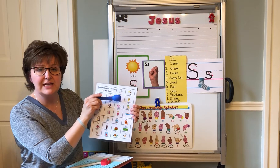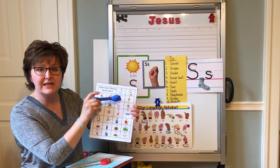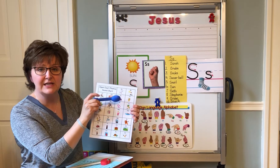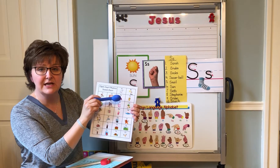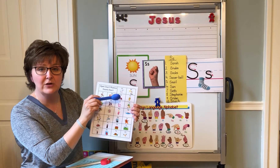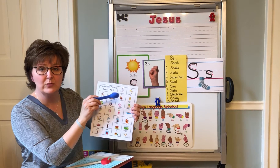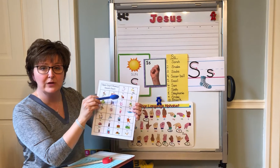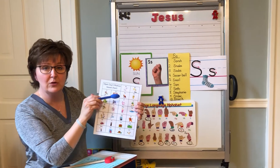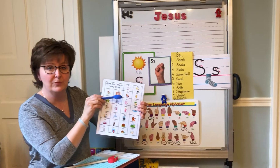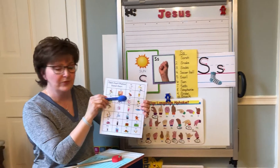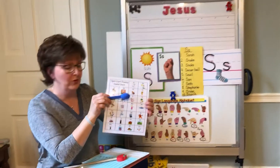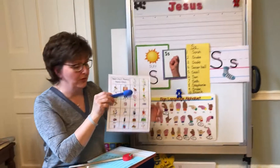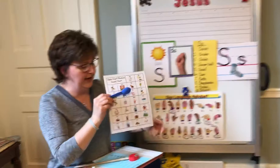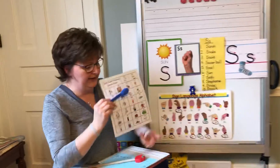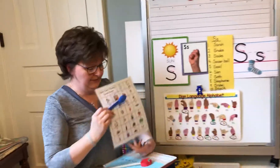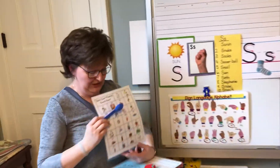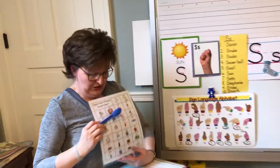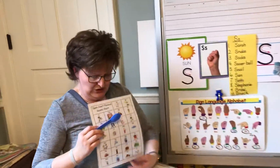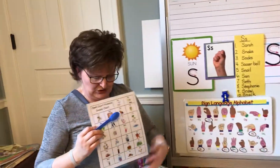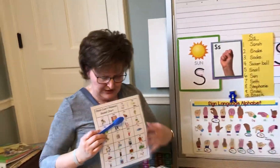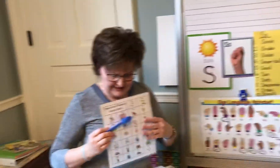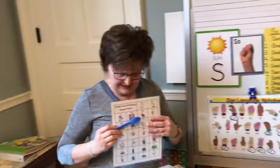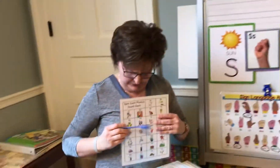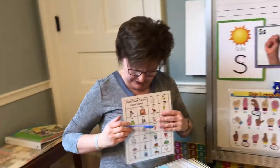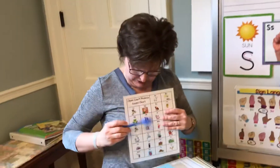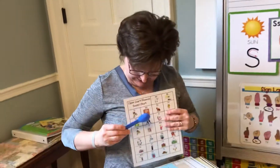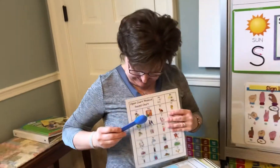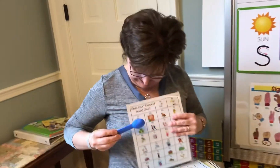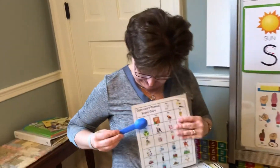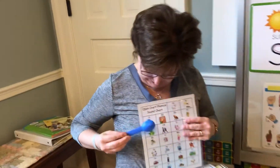the entire riddle, okay? So let's see if we can do this together.